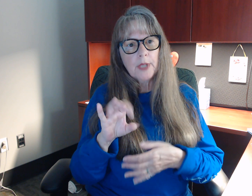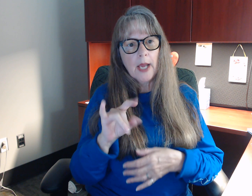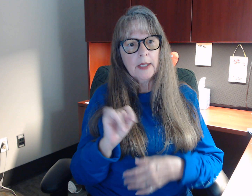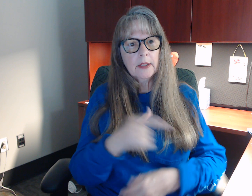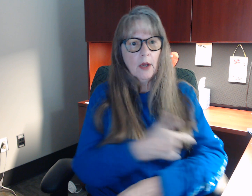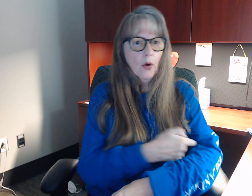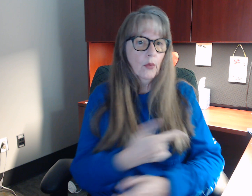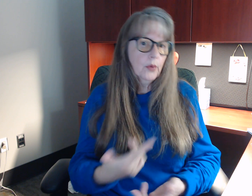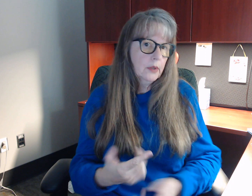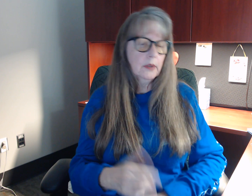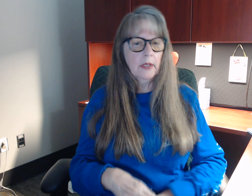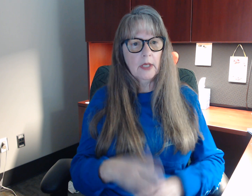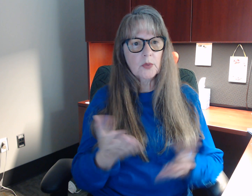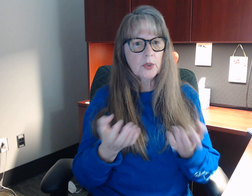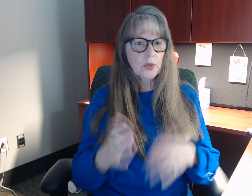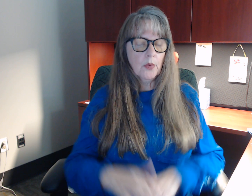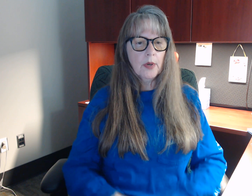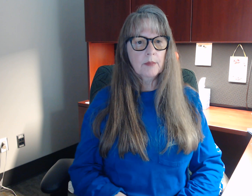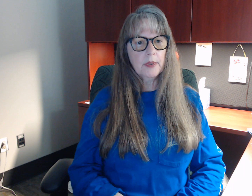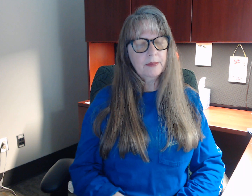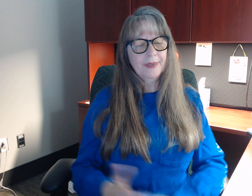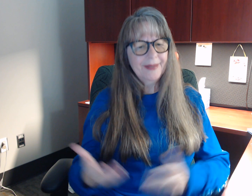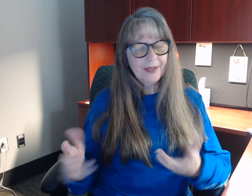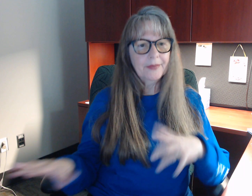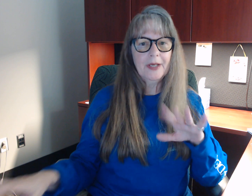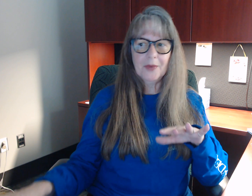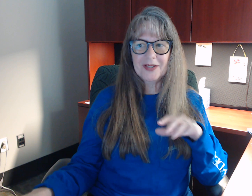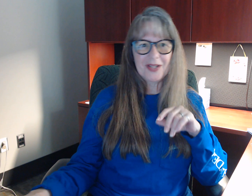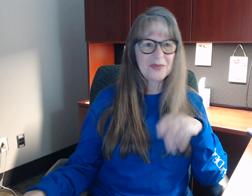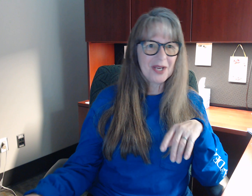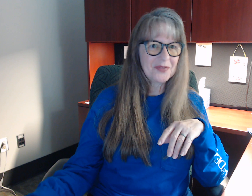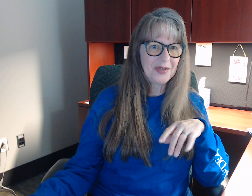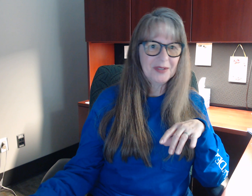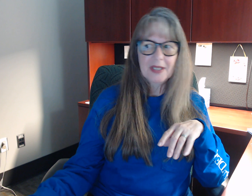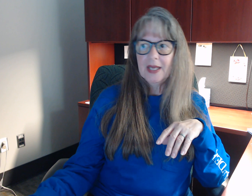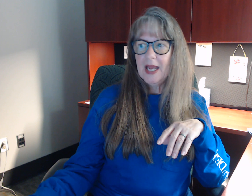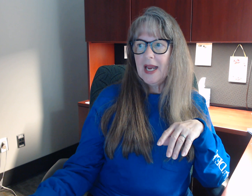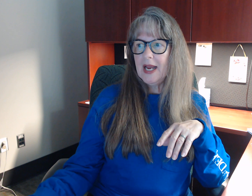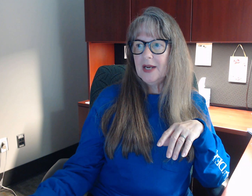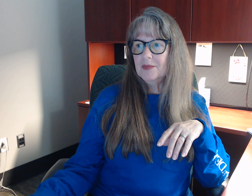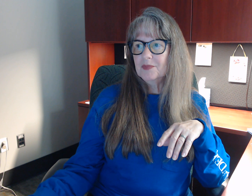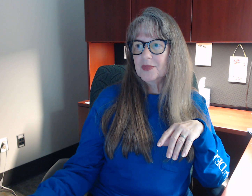Diet Coke, and that's what she wanted. But, anyway, so that was kind of funny. And